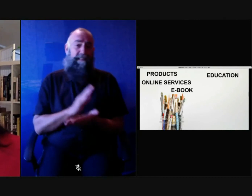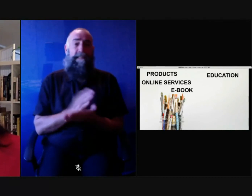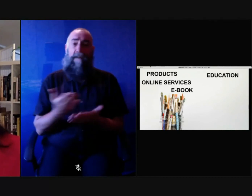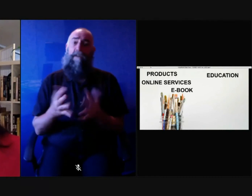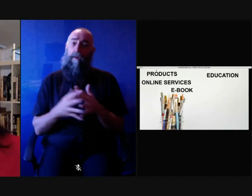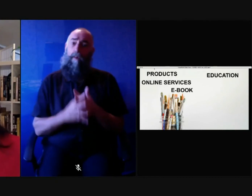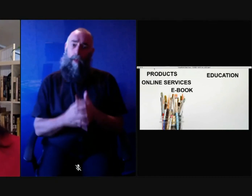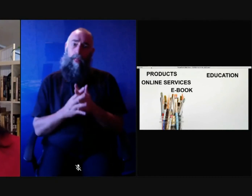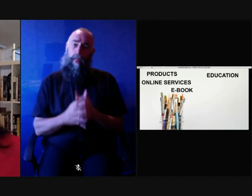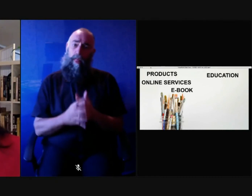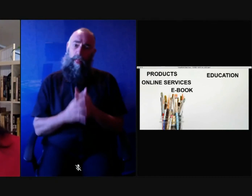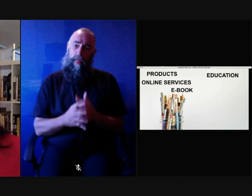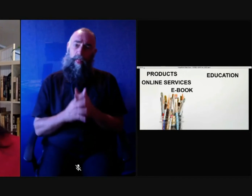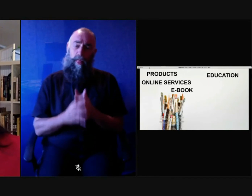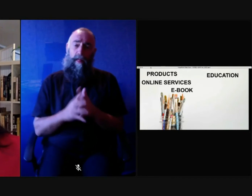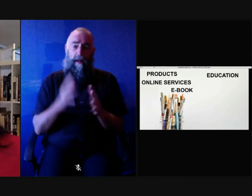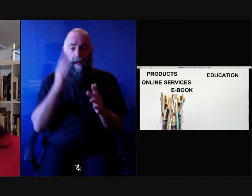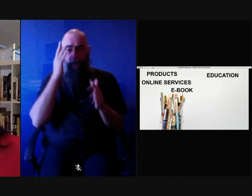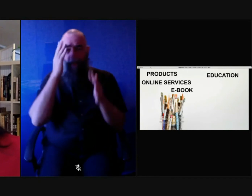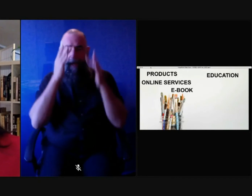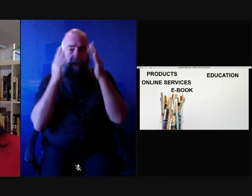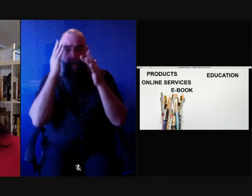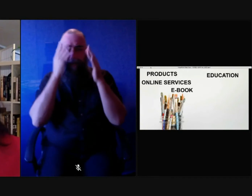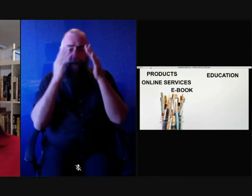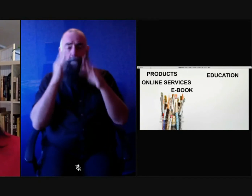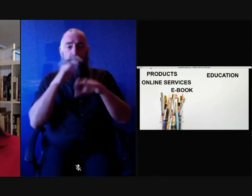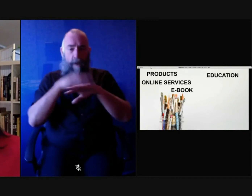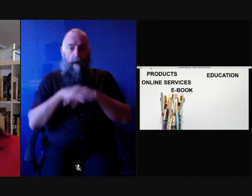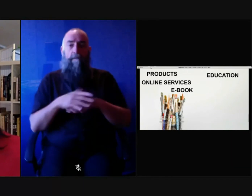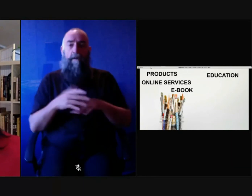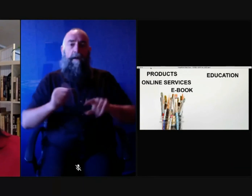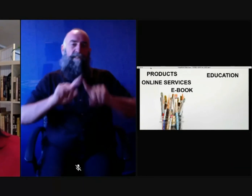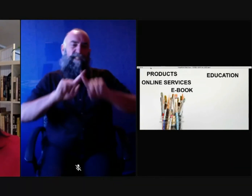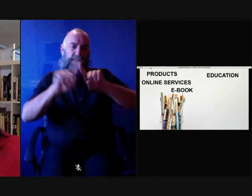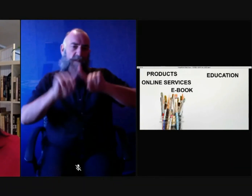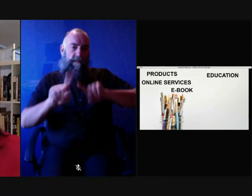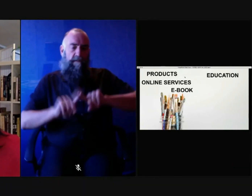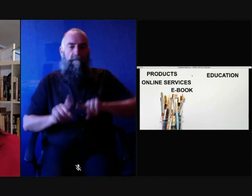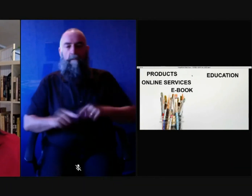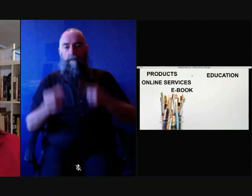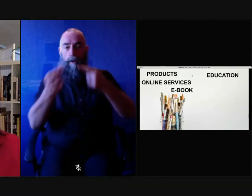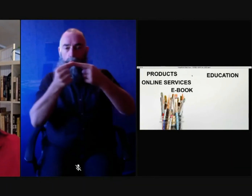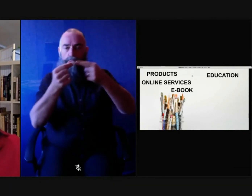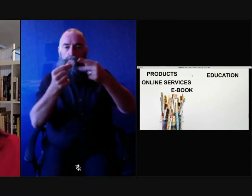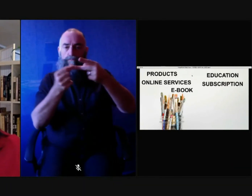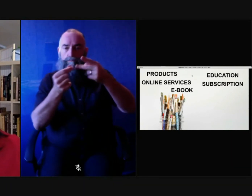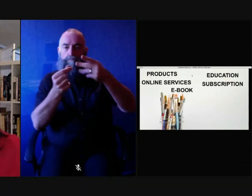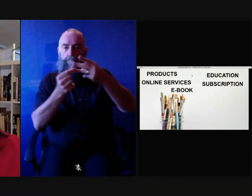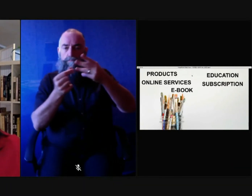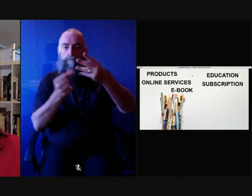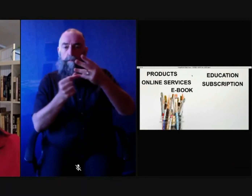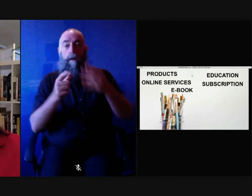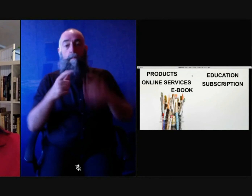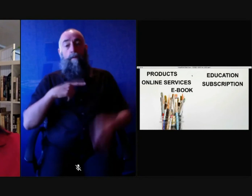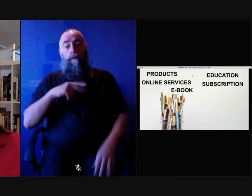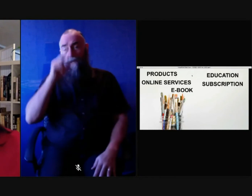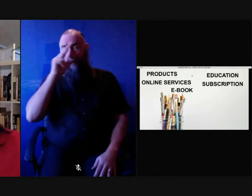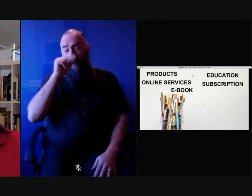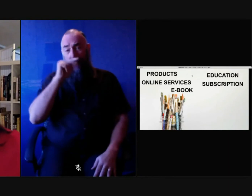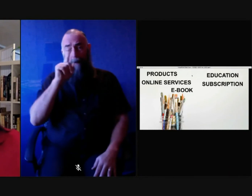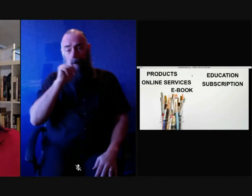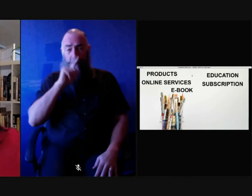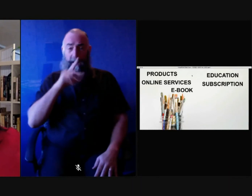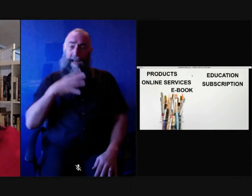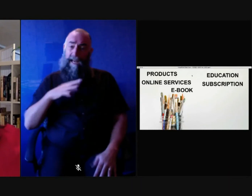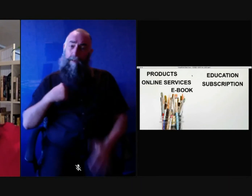about. More and more of those opportunities are presenting themselves at the moment because those young people really need our support. You